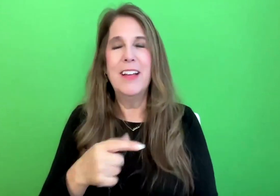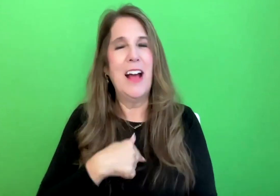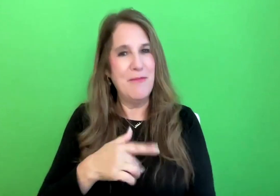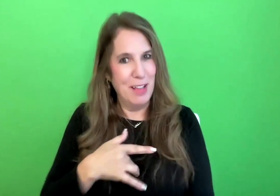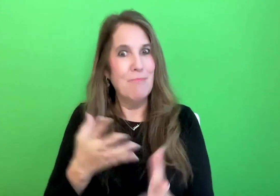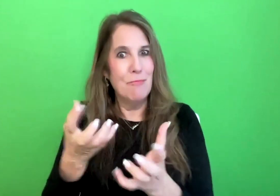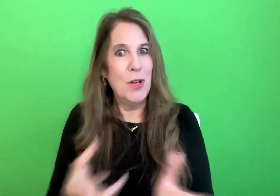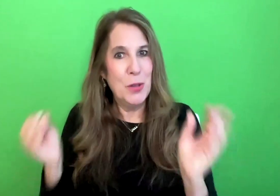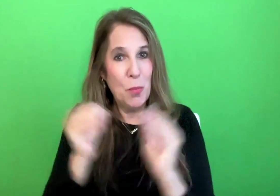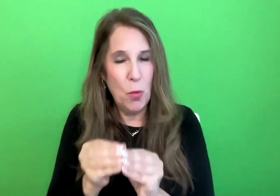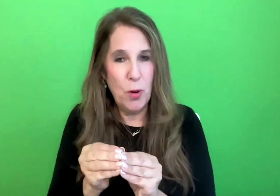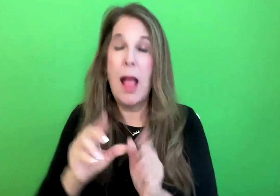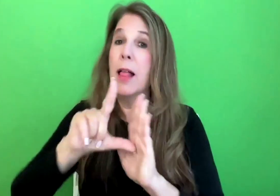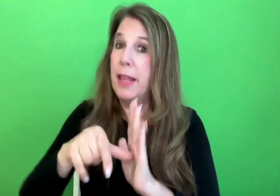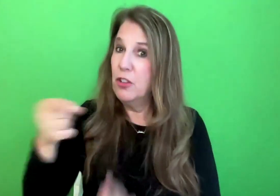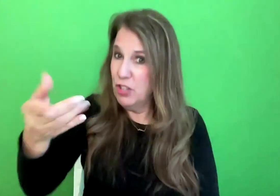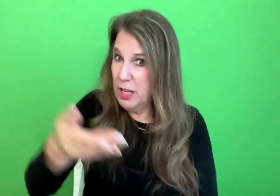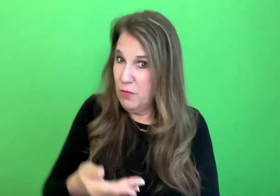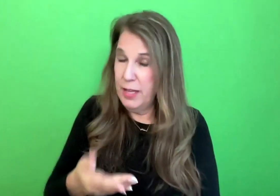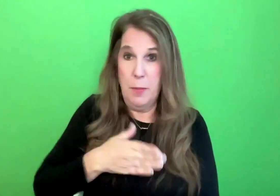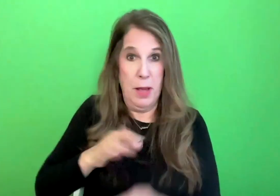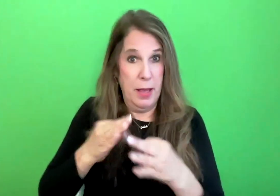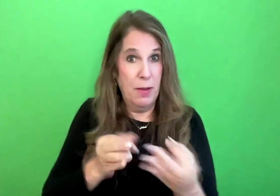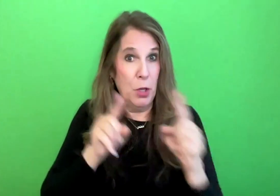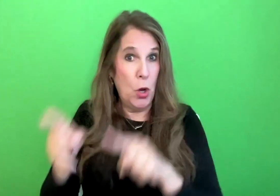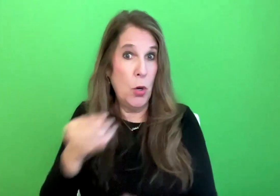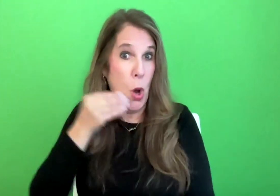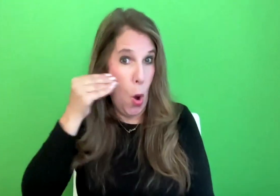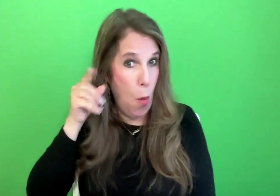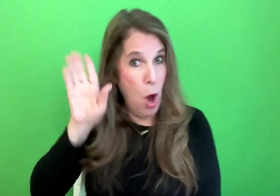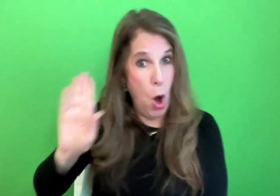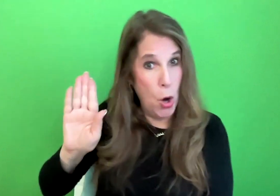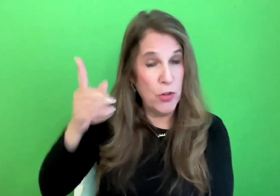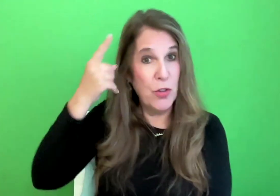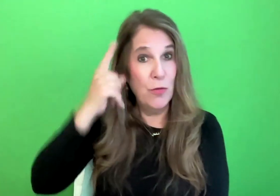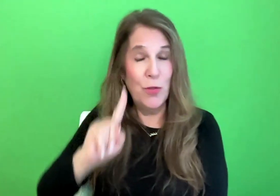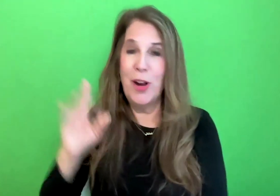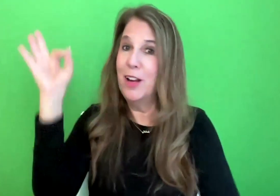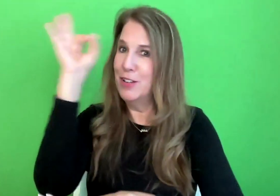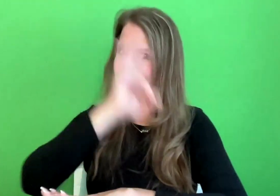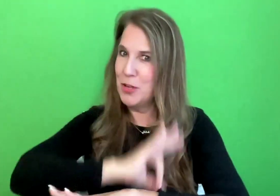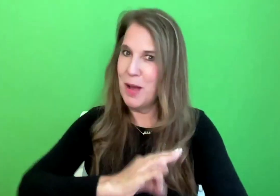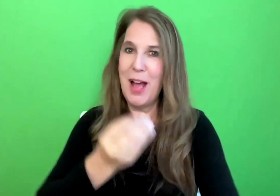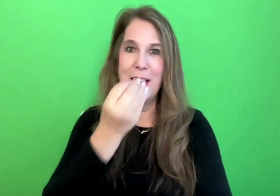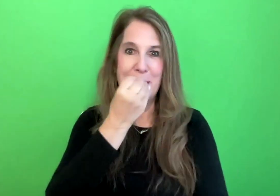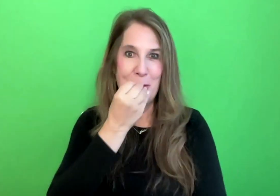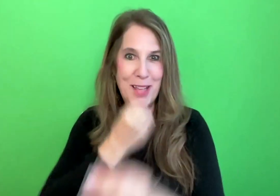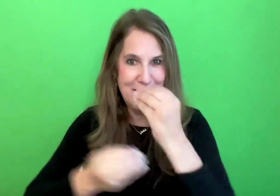Chani invited us to a Shabbat dinner at their home, yes, we accepted. Mind you, we had